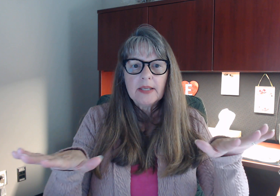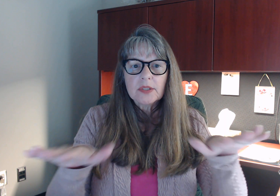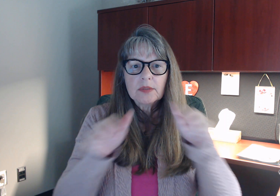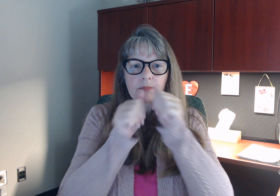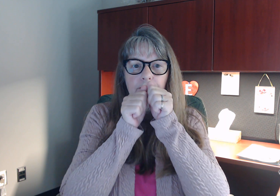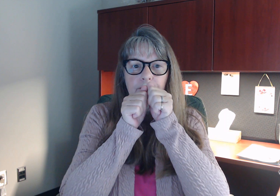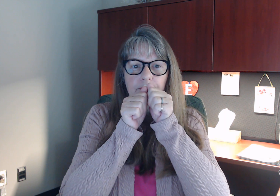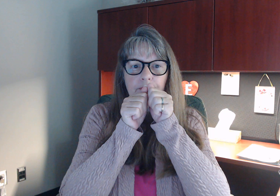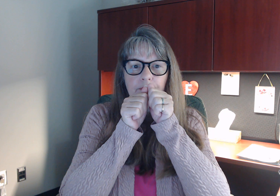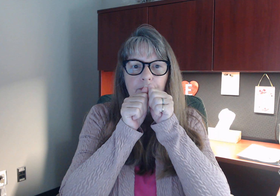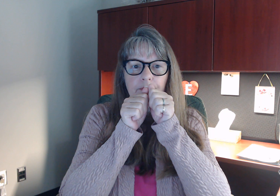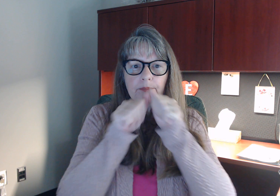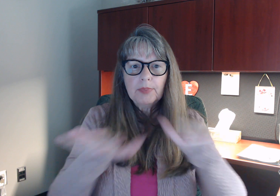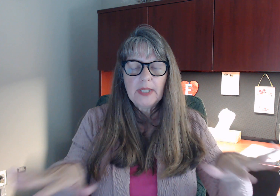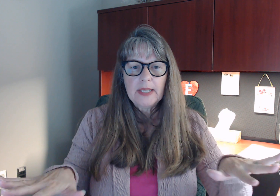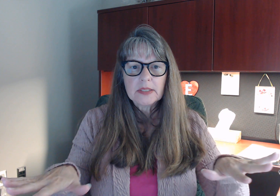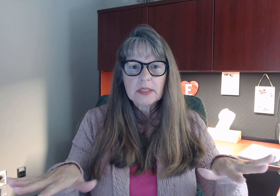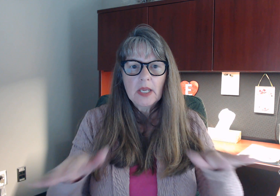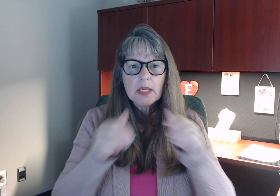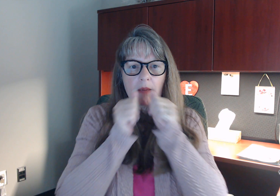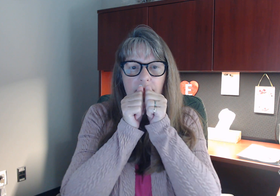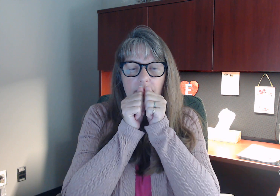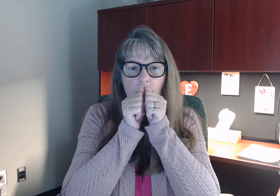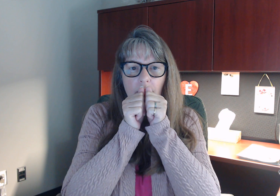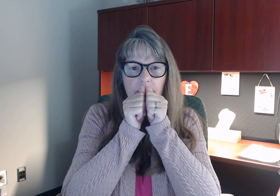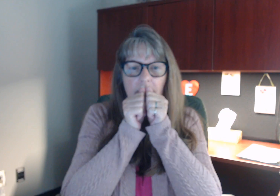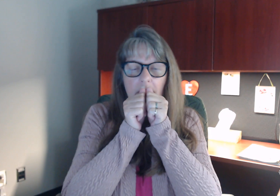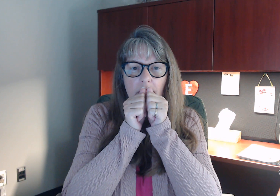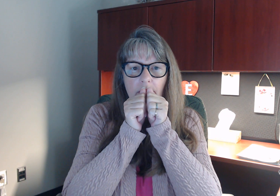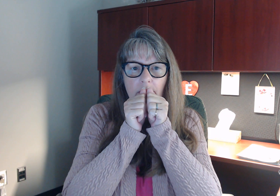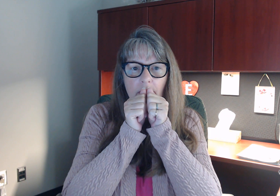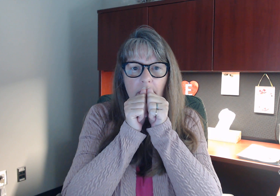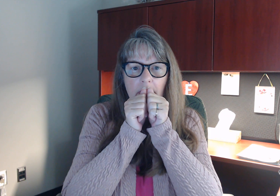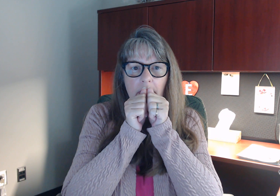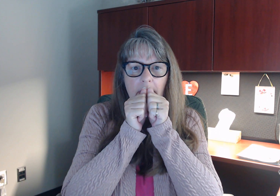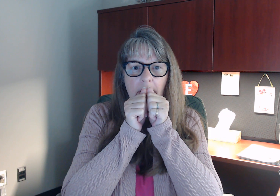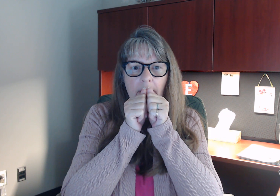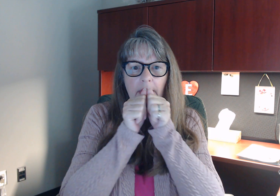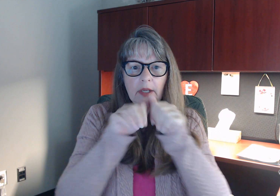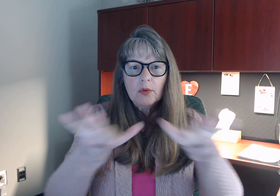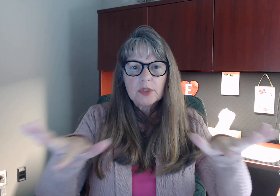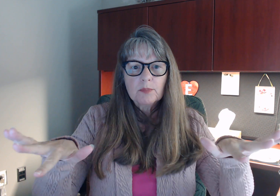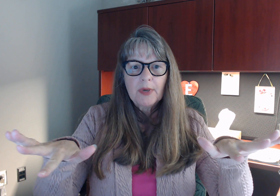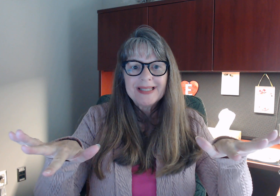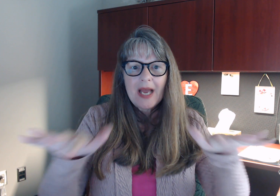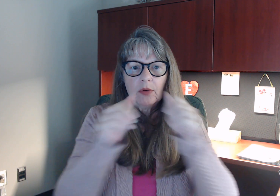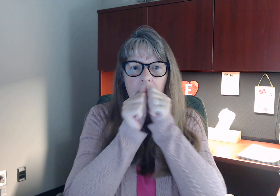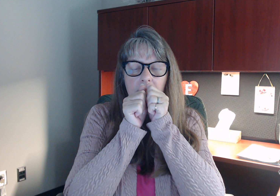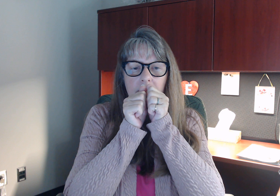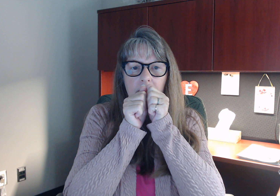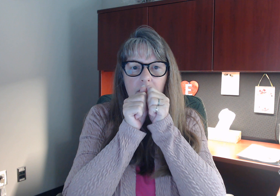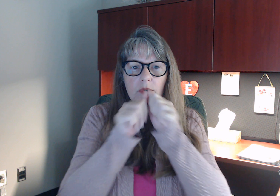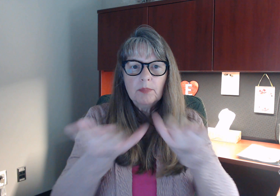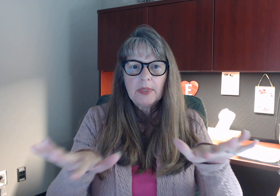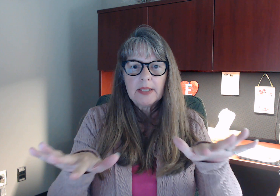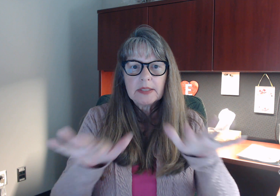Bless. Bless. Comes from the words here, and then it spreads out to bless.